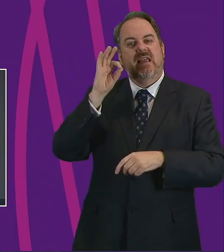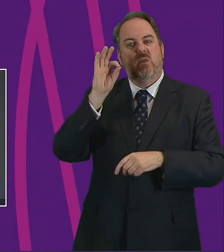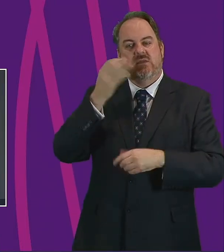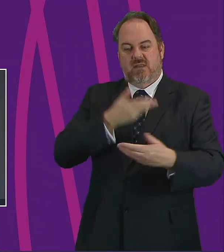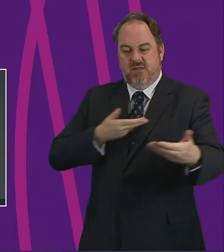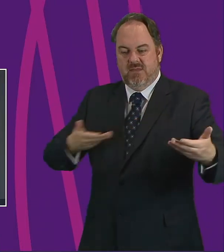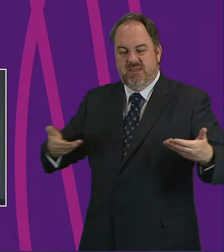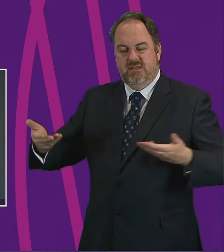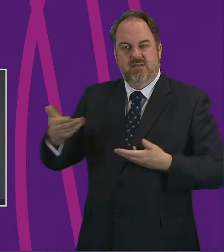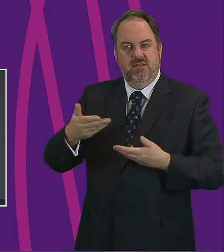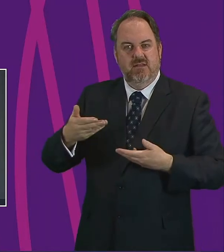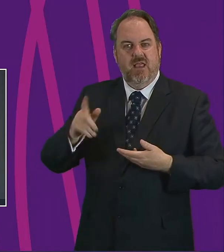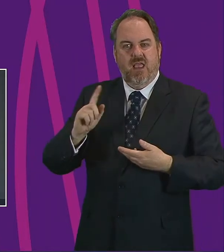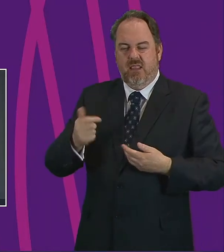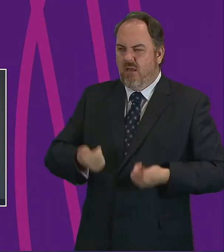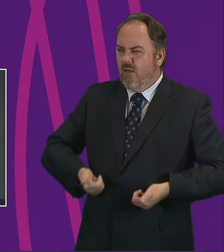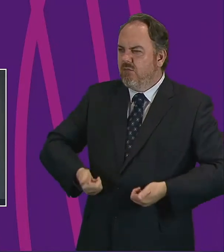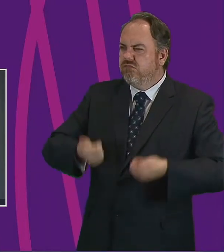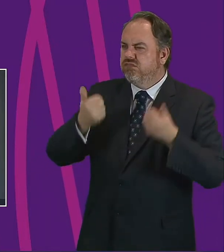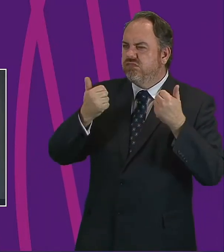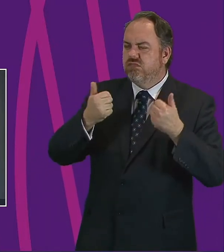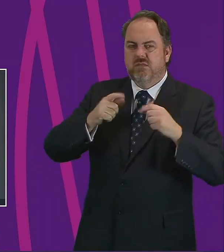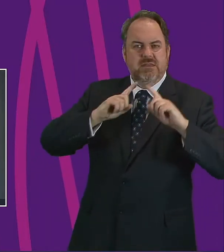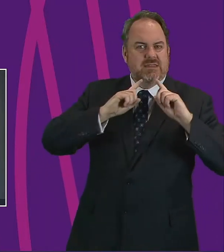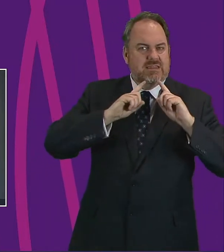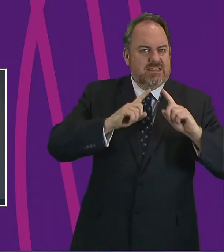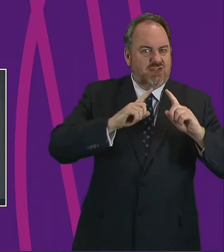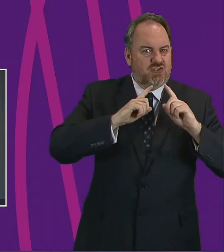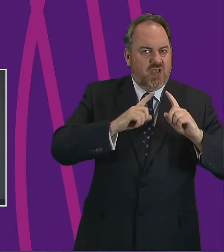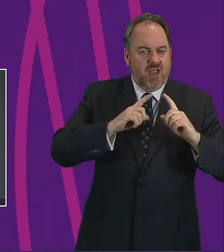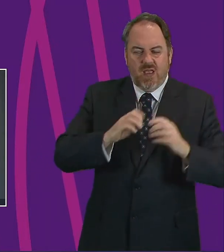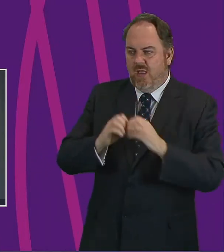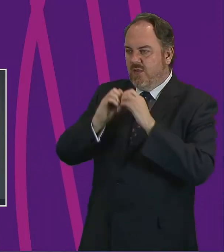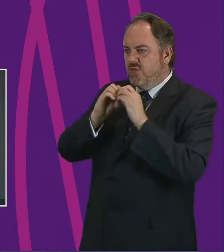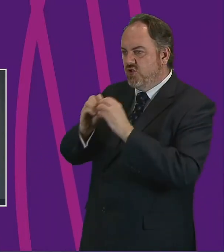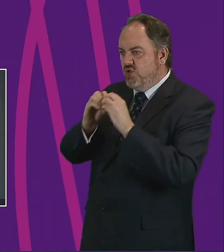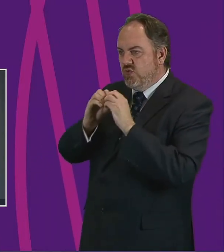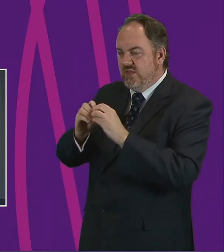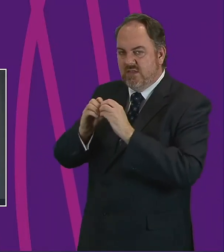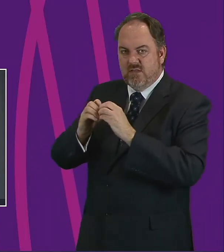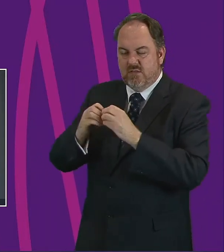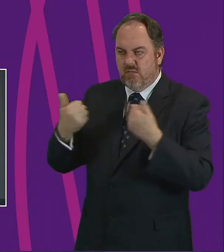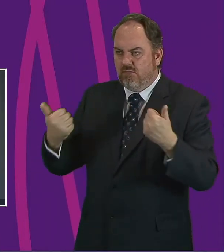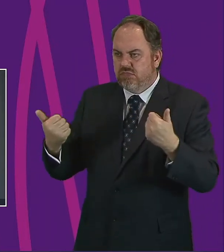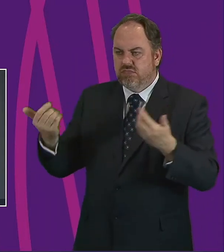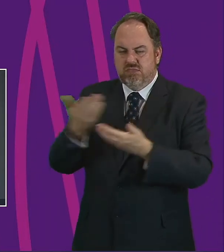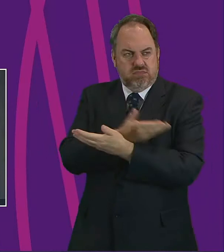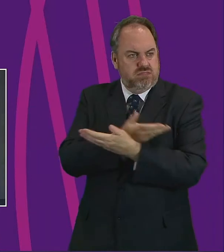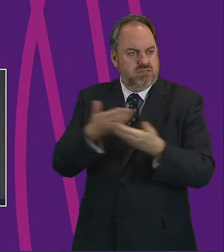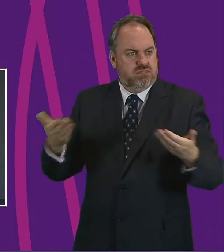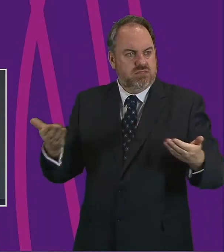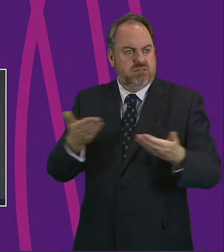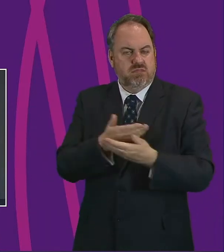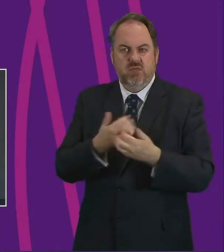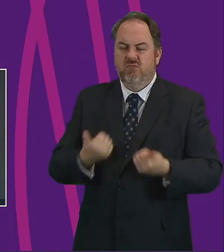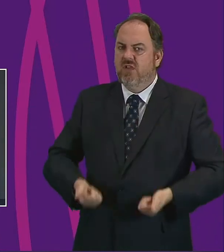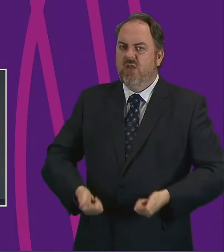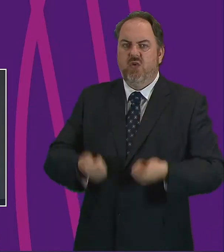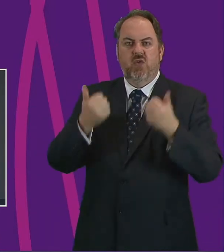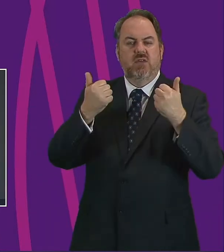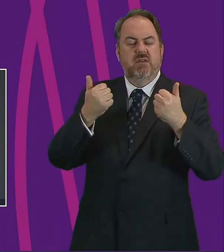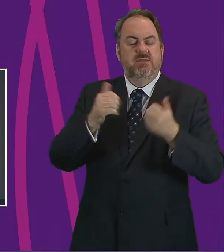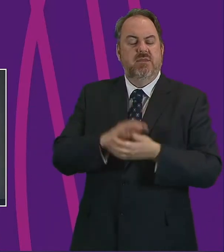and the quality of teacher and pupil engagement was very high indeed. Indeed, I heard of other cases from Christine